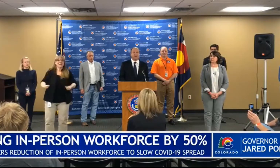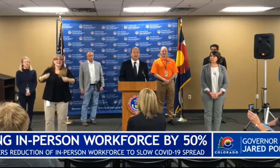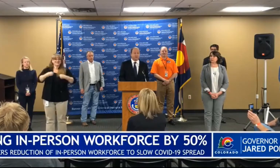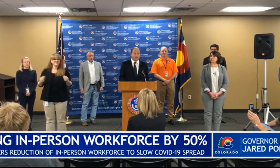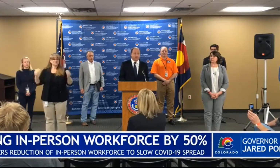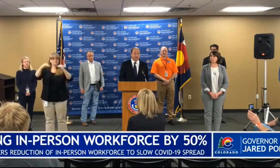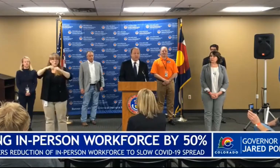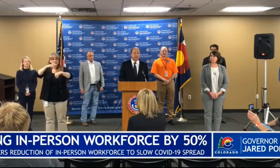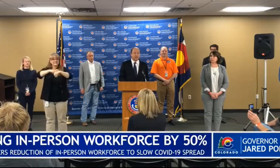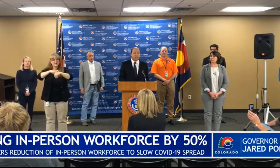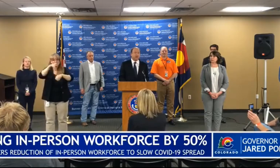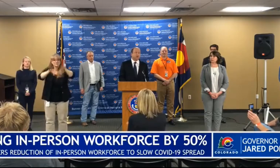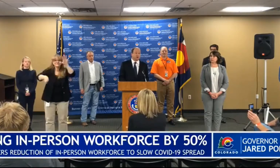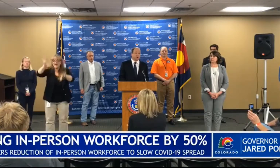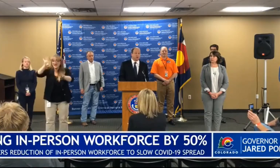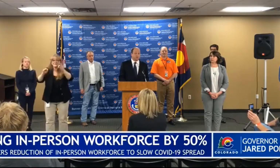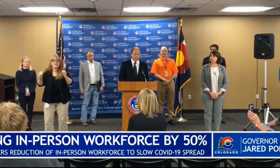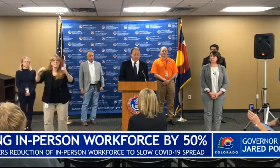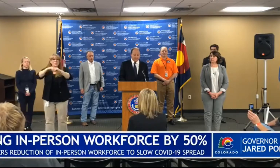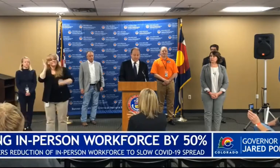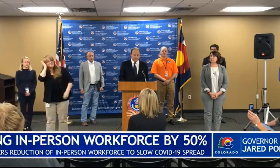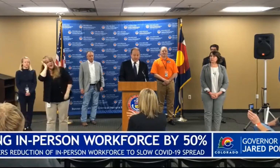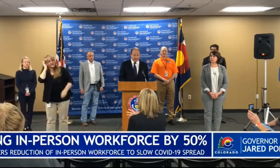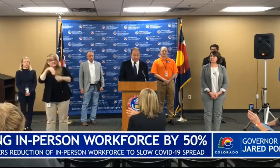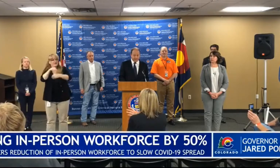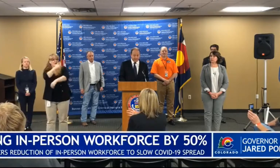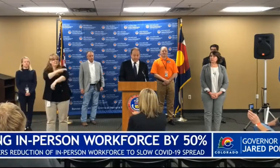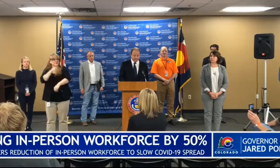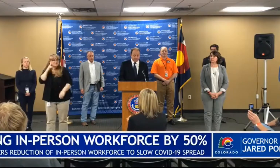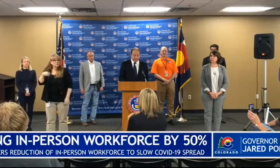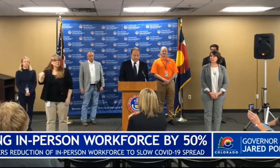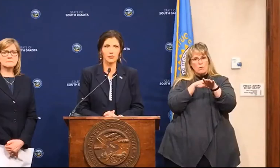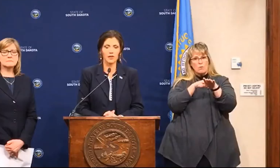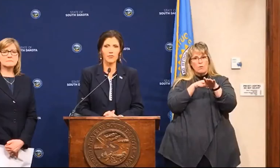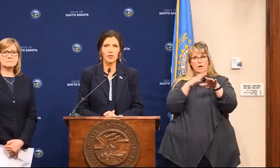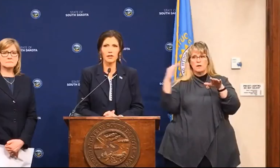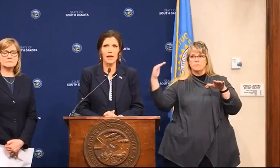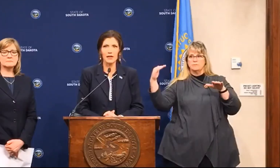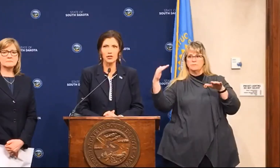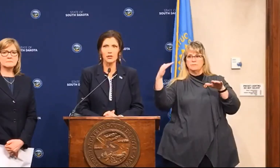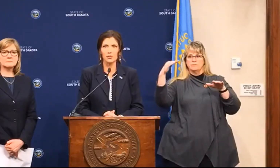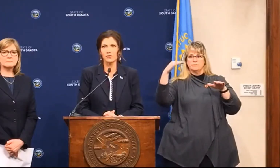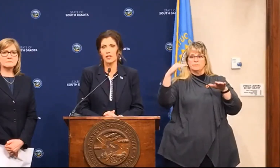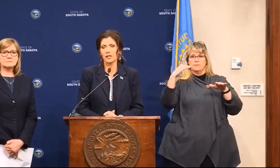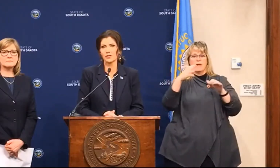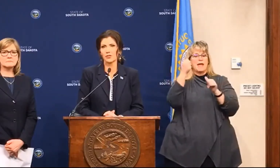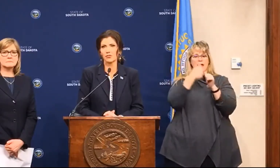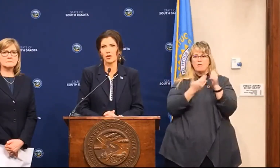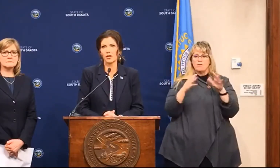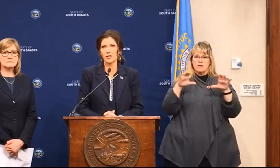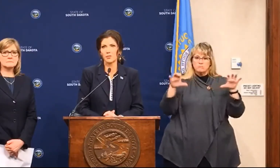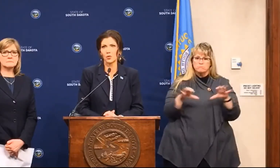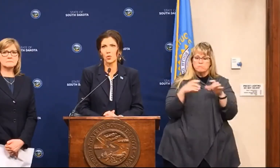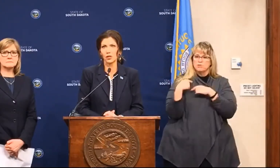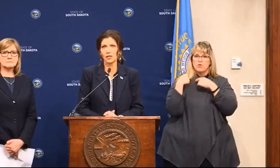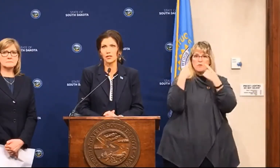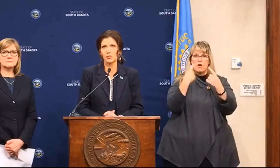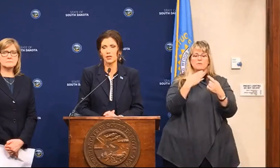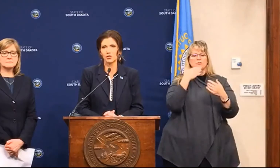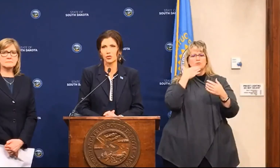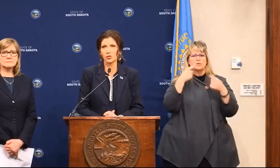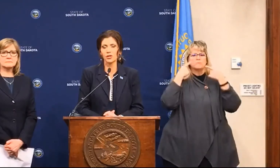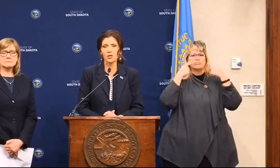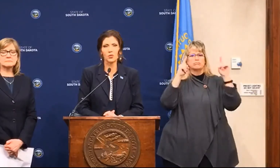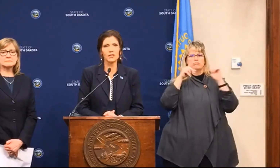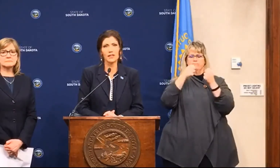has been our challenge and our goal from the very beginning. Every action that we've taken so far has been working to